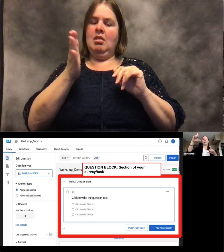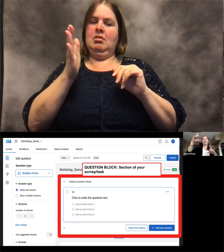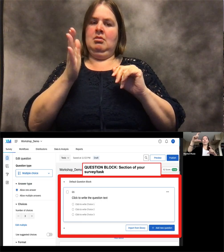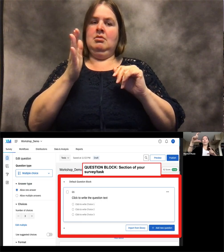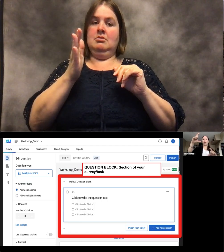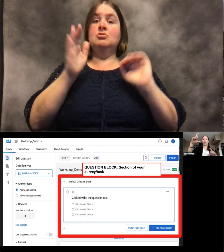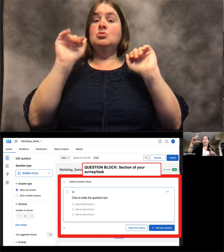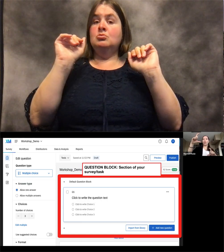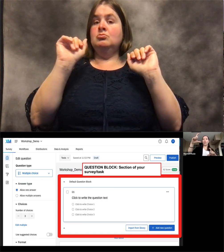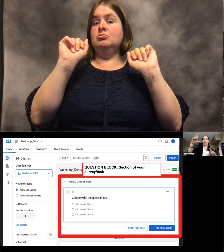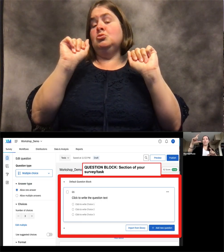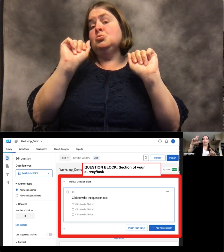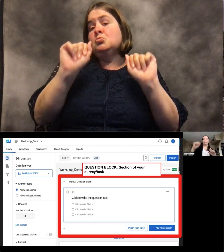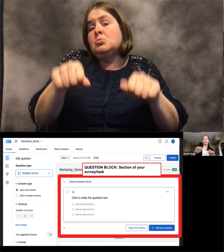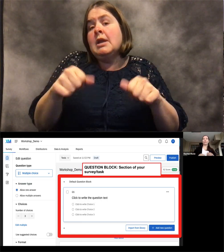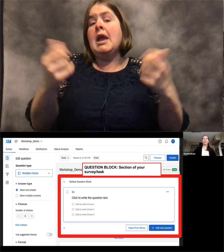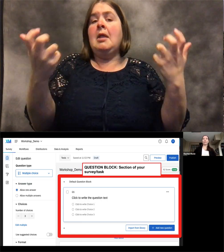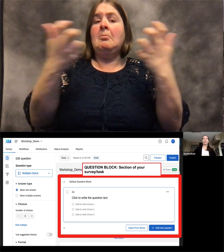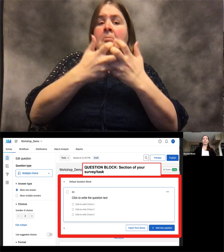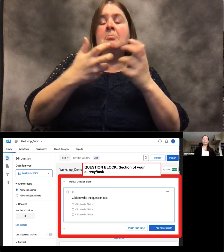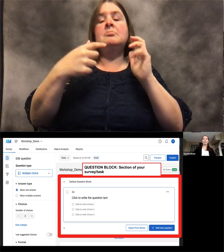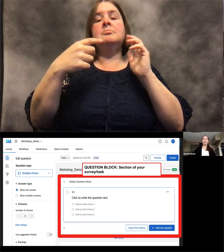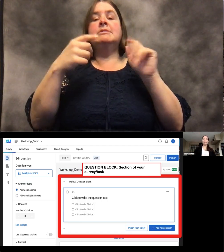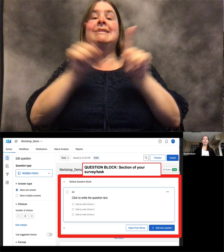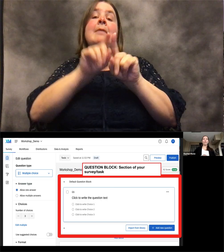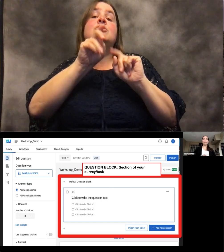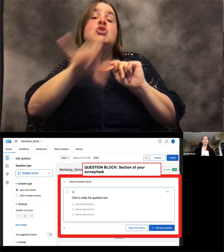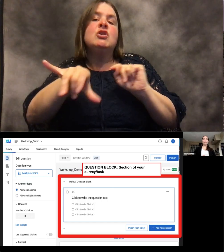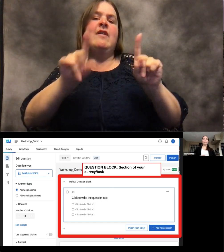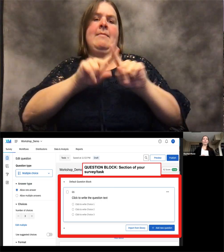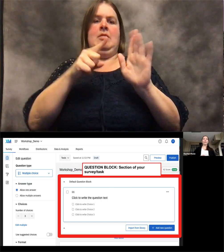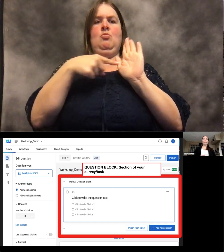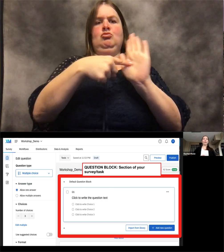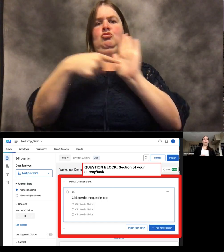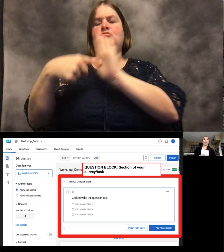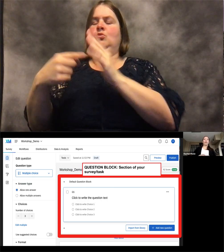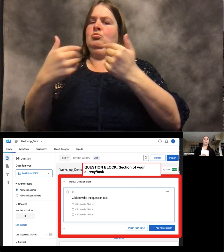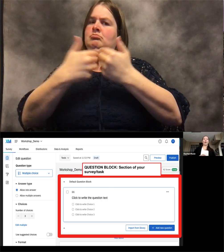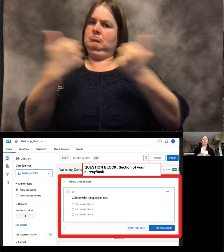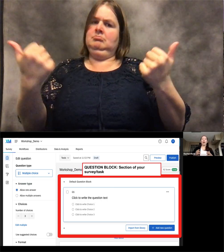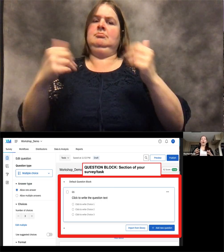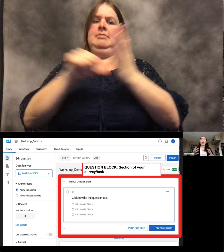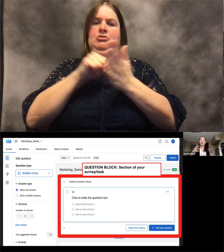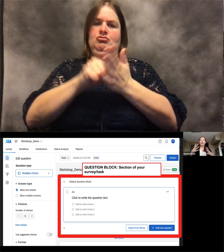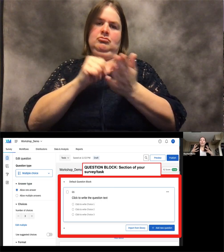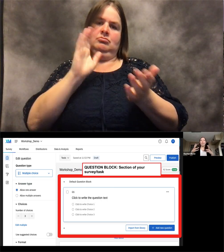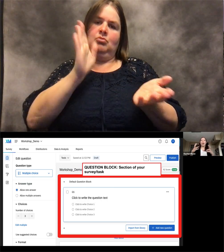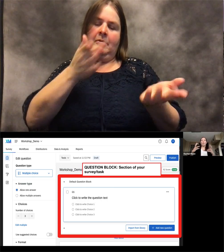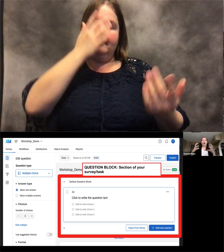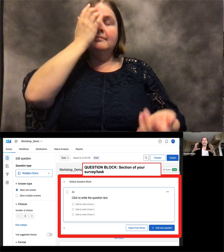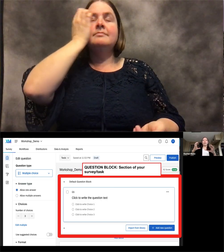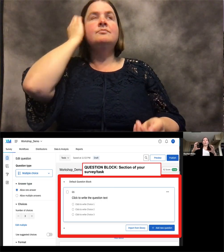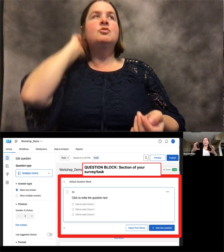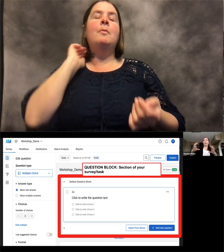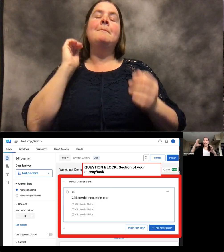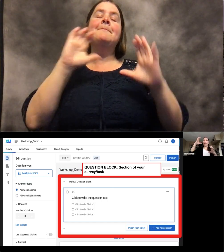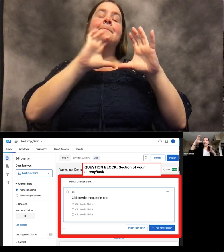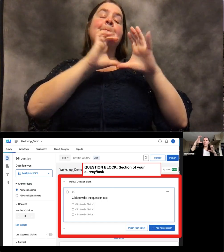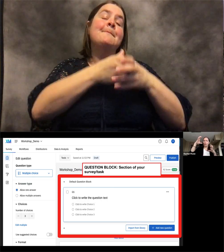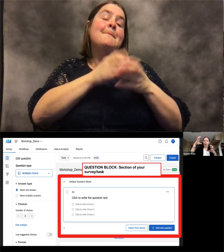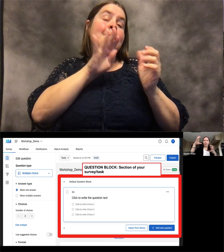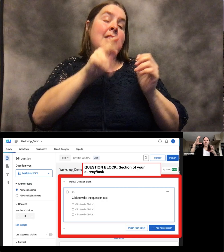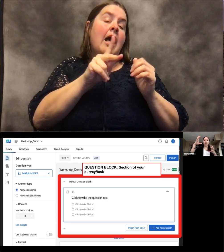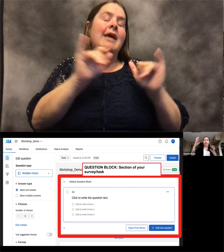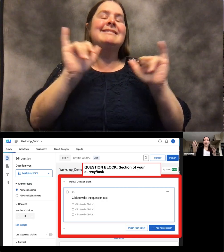different pages. So you can think about blocks as sort of like